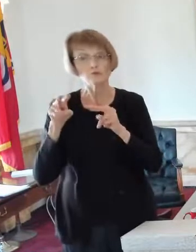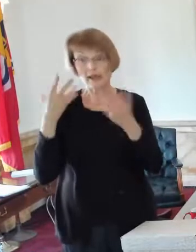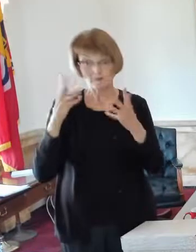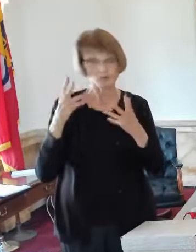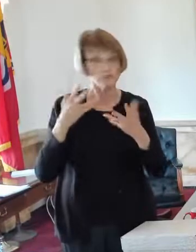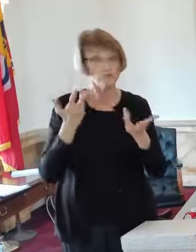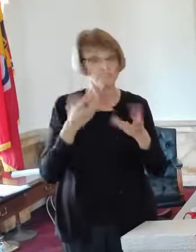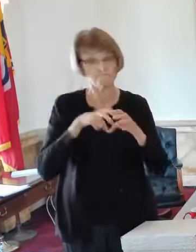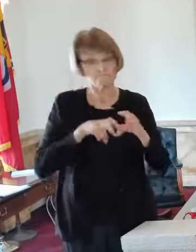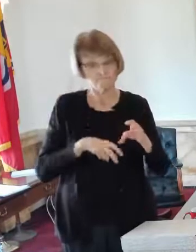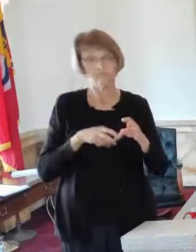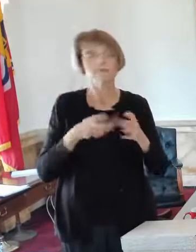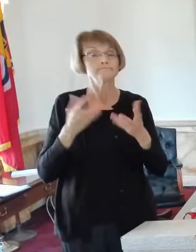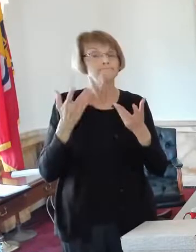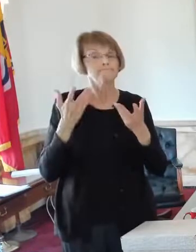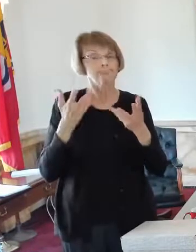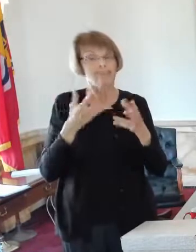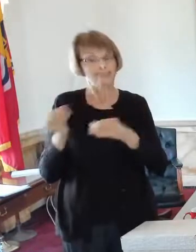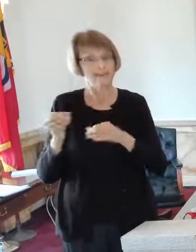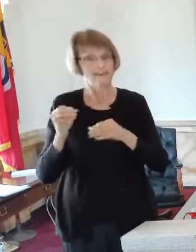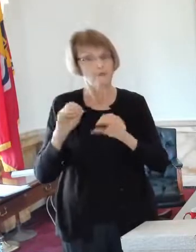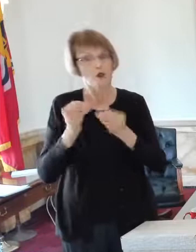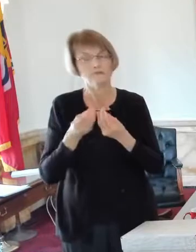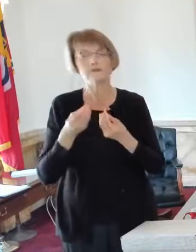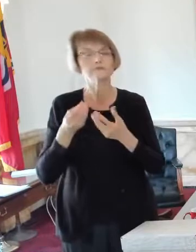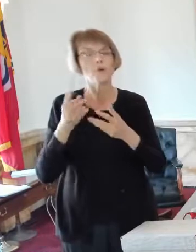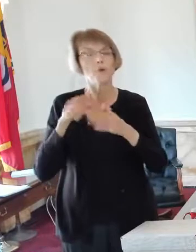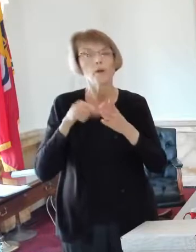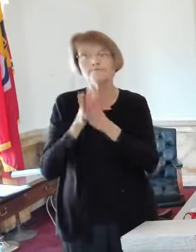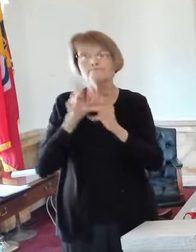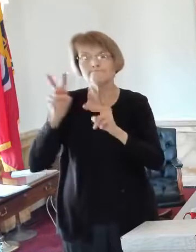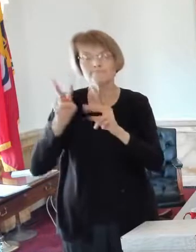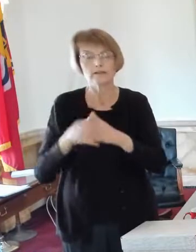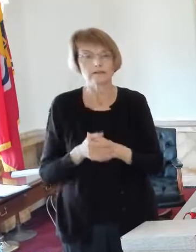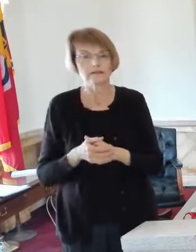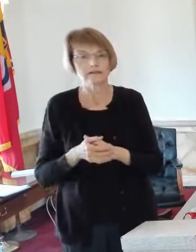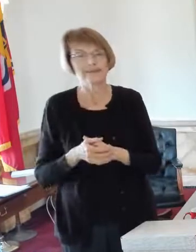office? Well, it's bittersweet. I am going to